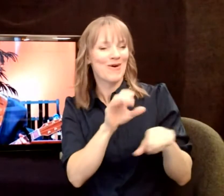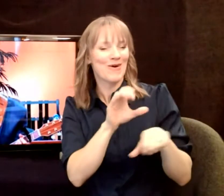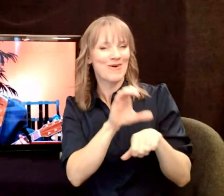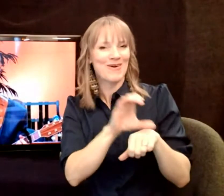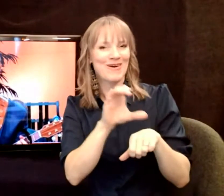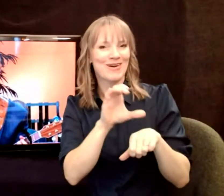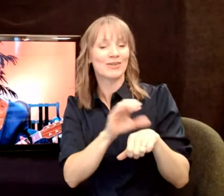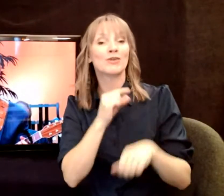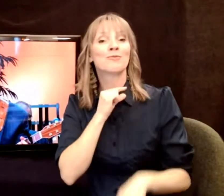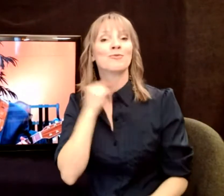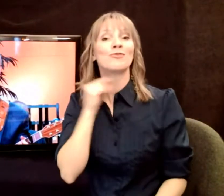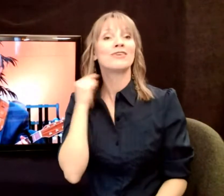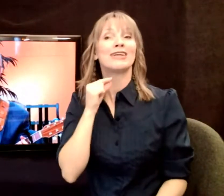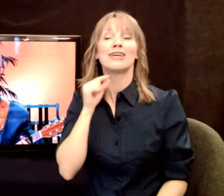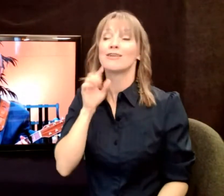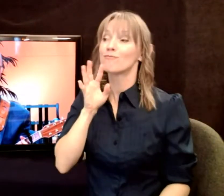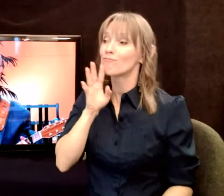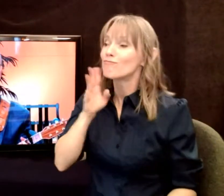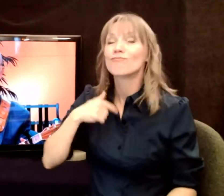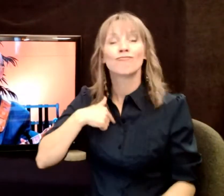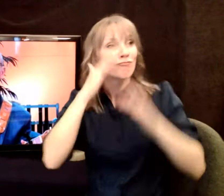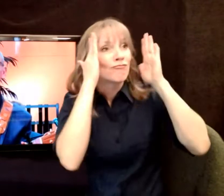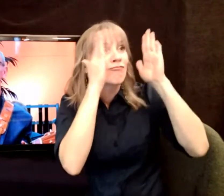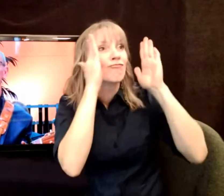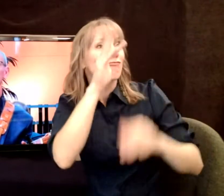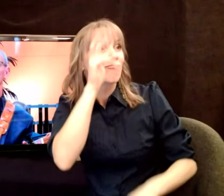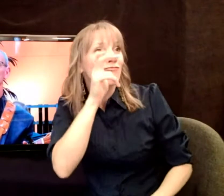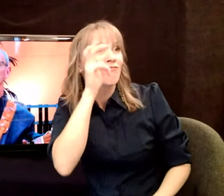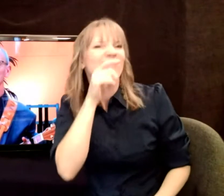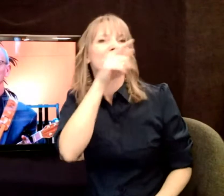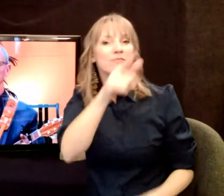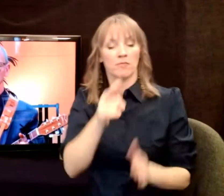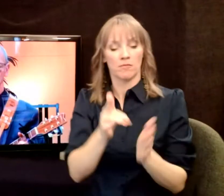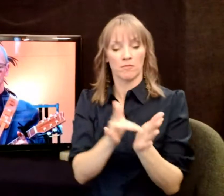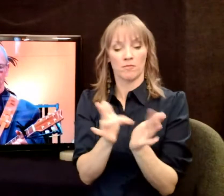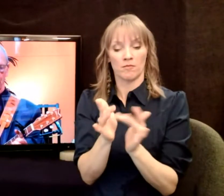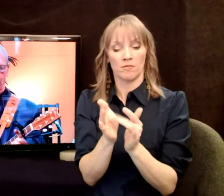the priest. He would read the holy word,